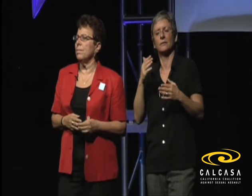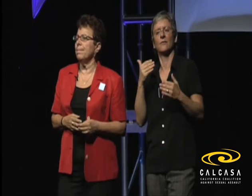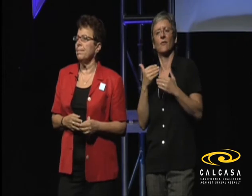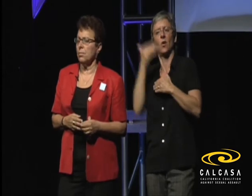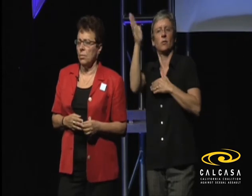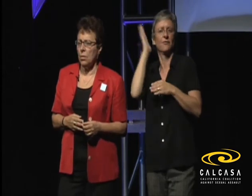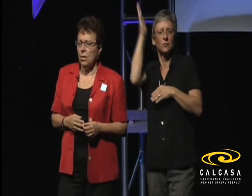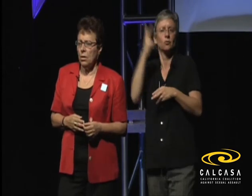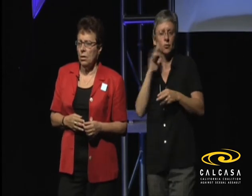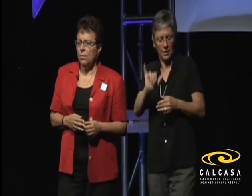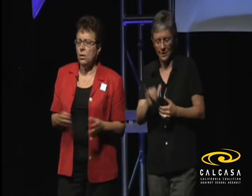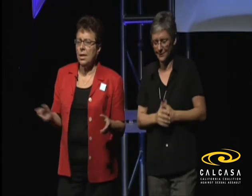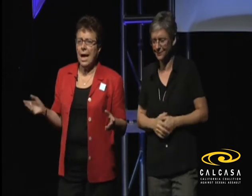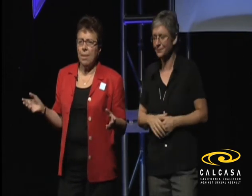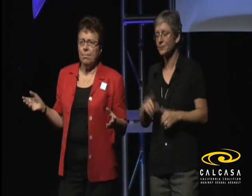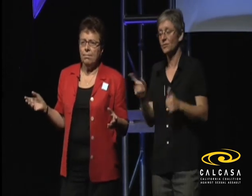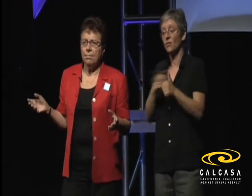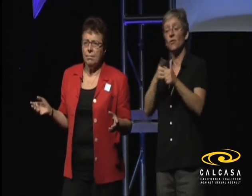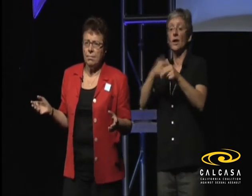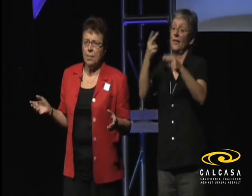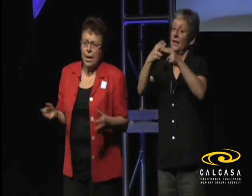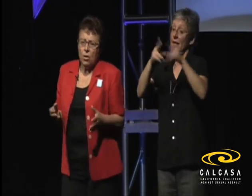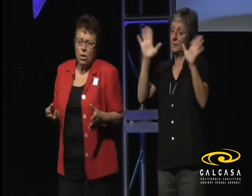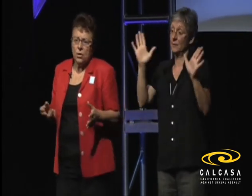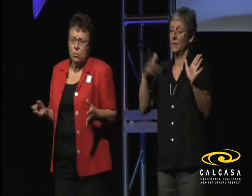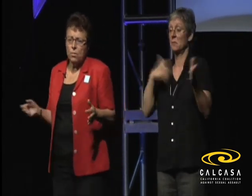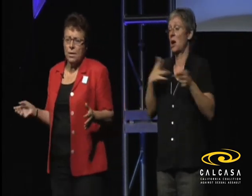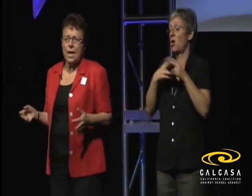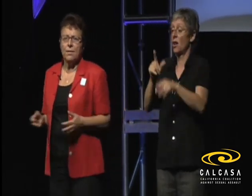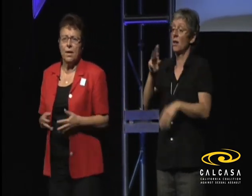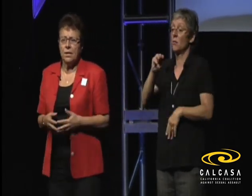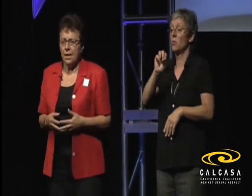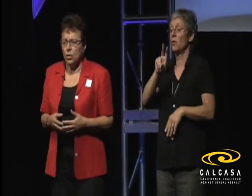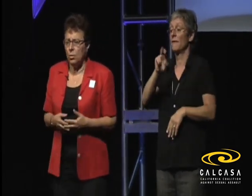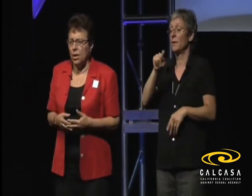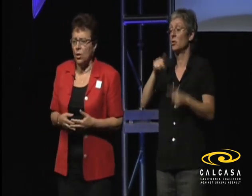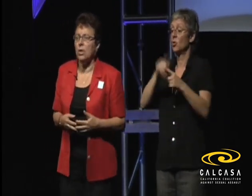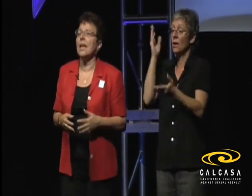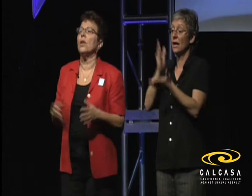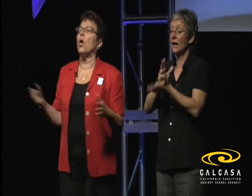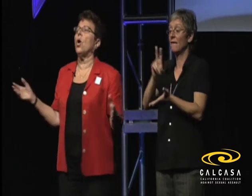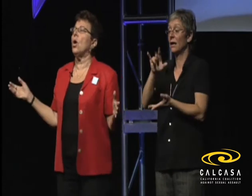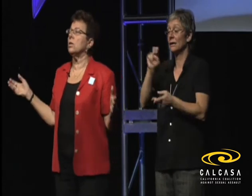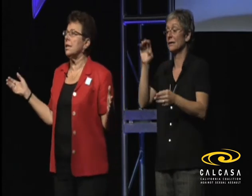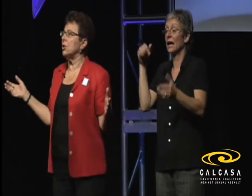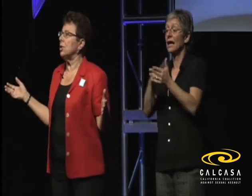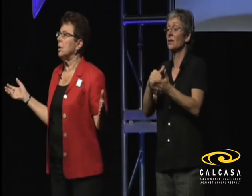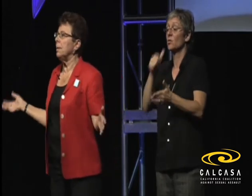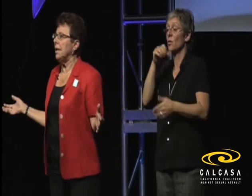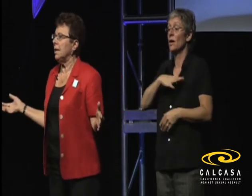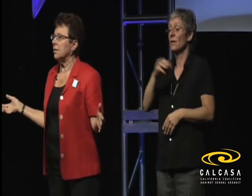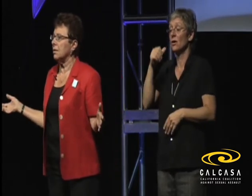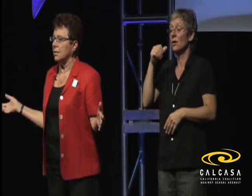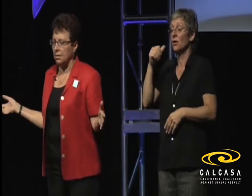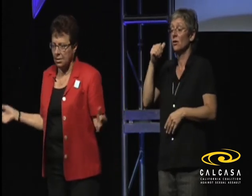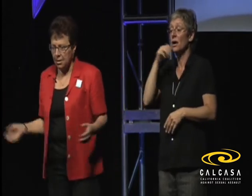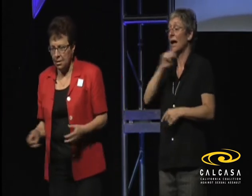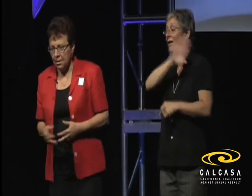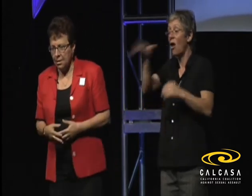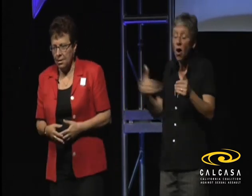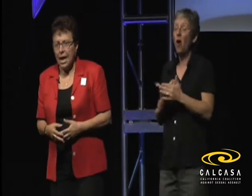forward. First, the name. I might call it the Movement to End Violence Against Women and Girls and All Sentient